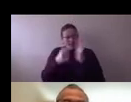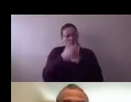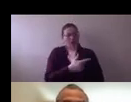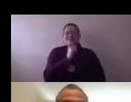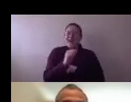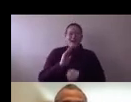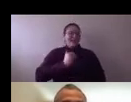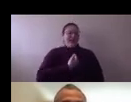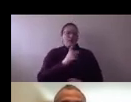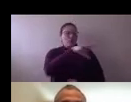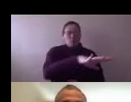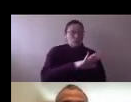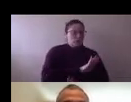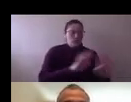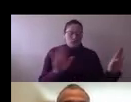our contributions.